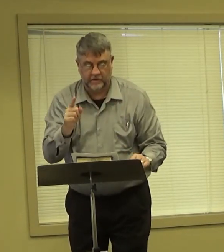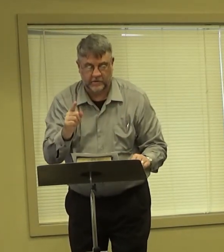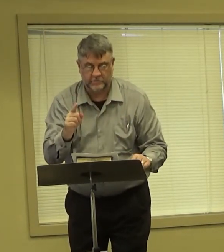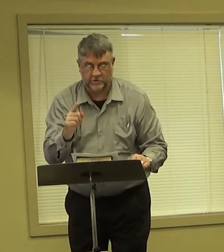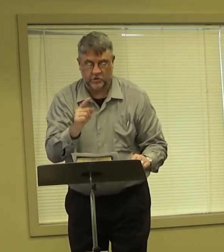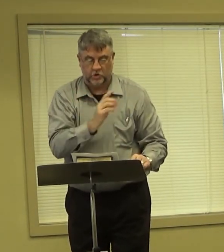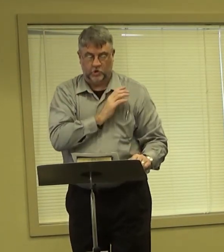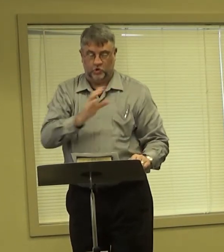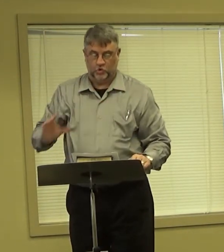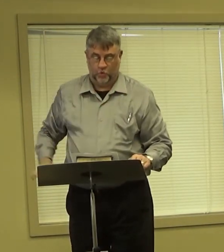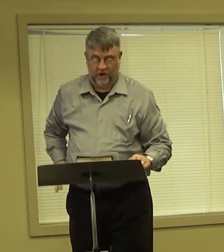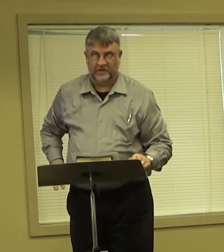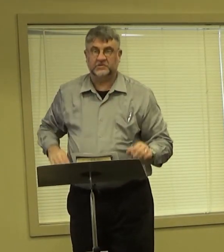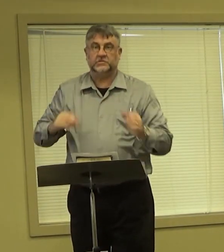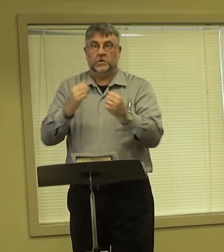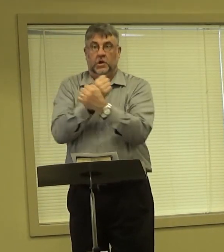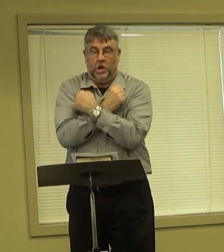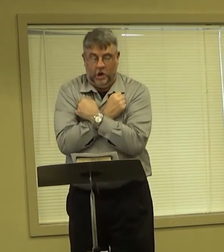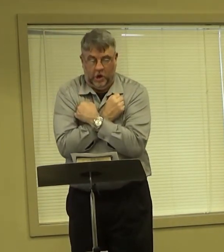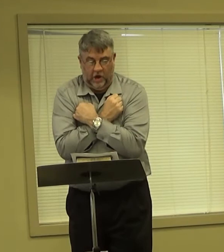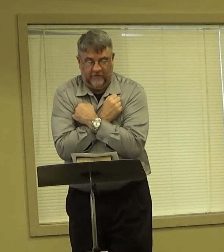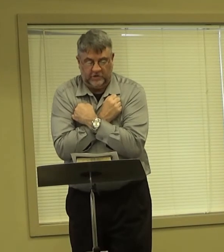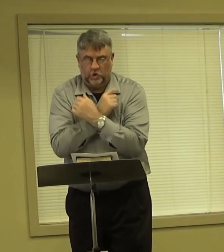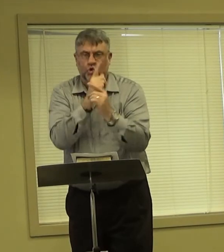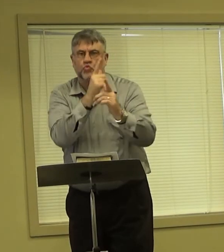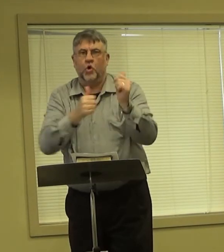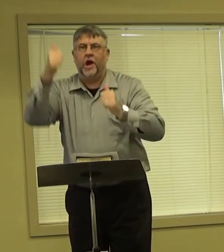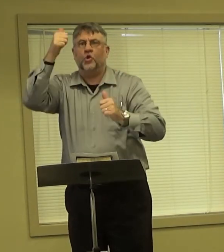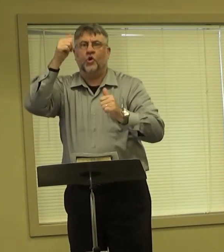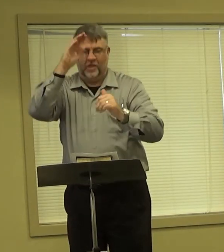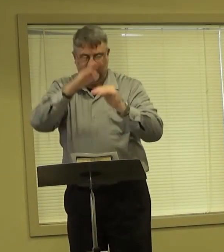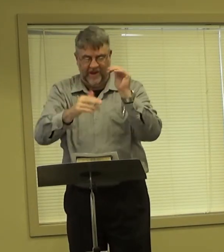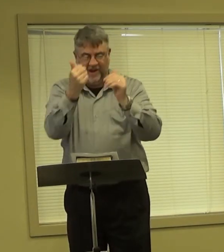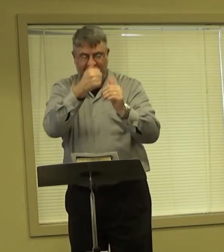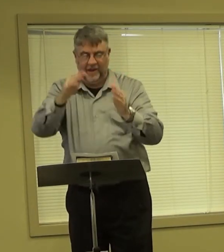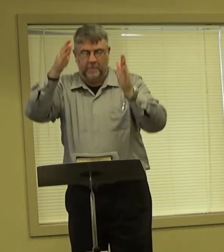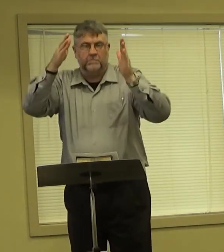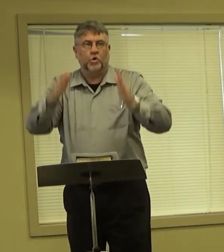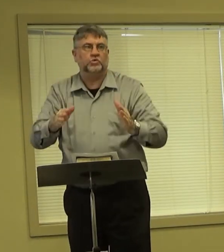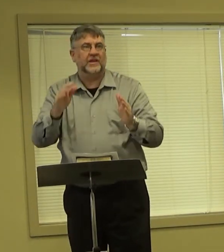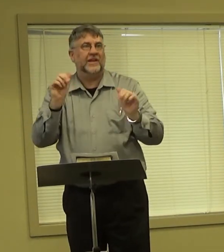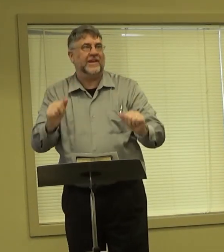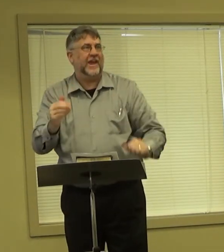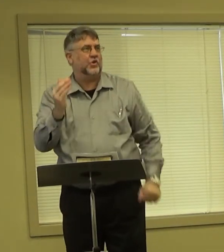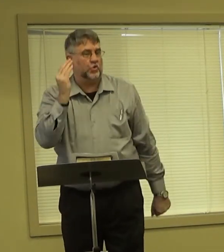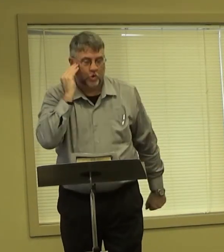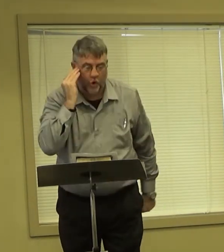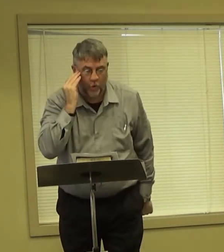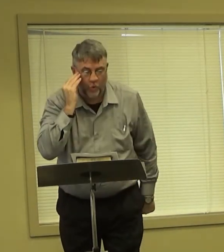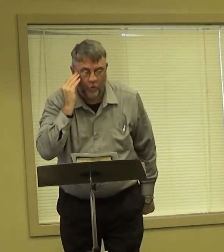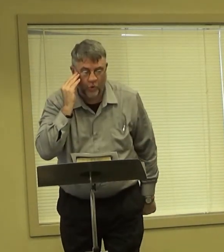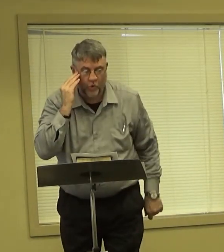the power to understand the greatness of Christ's love. I pray that you understand how